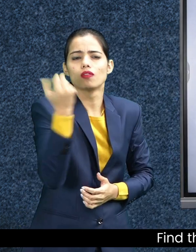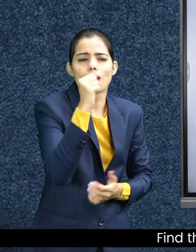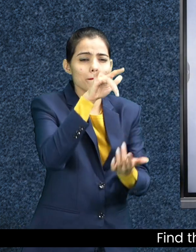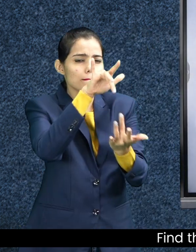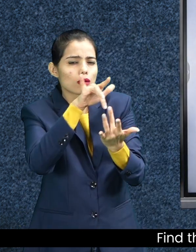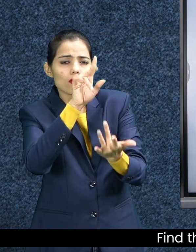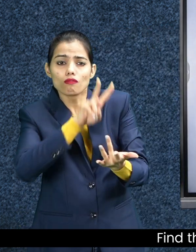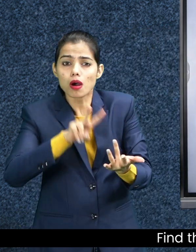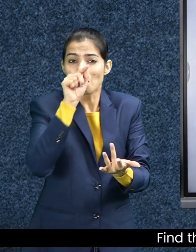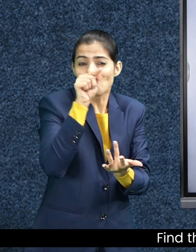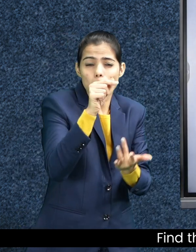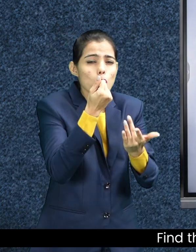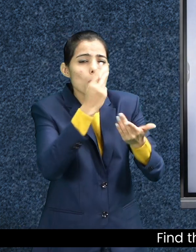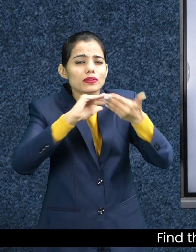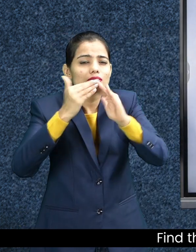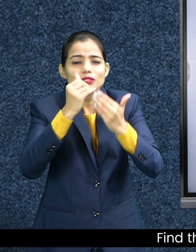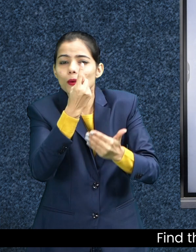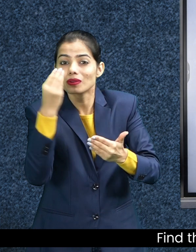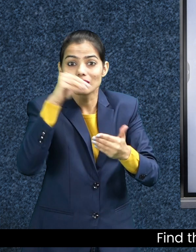Find the median of the point scored by the team.